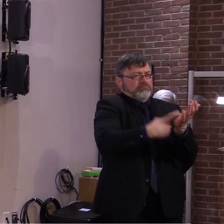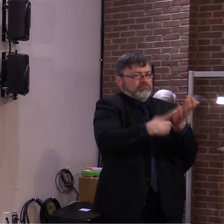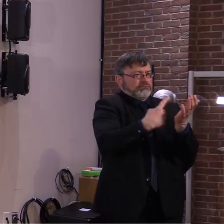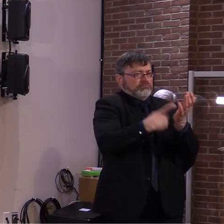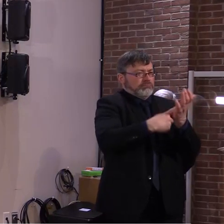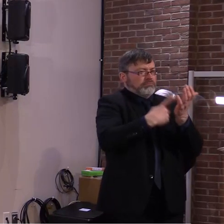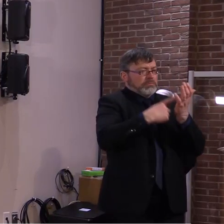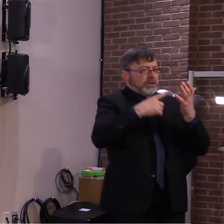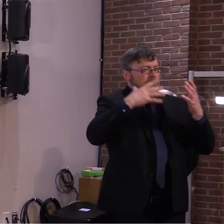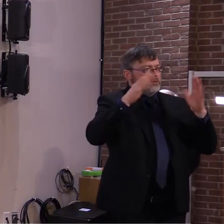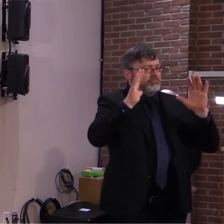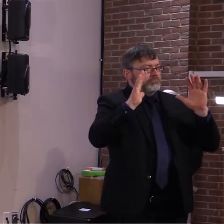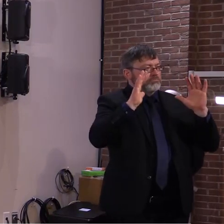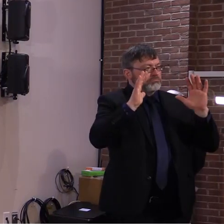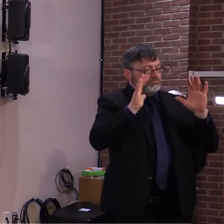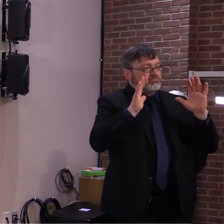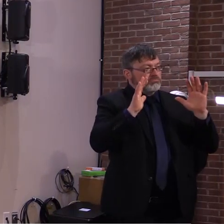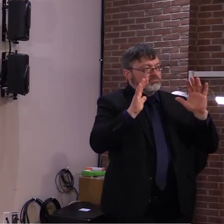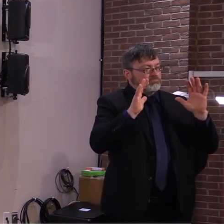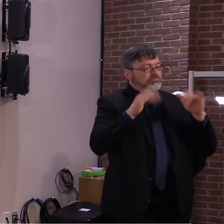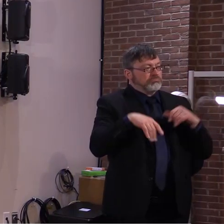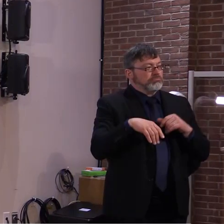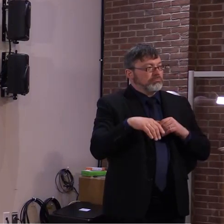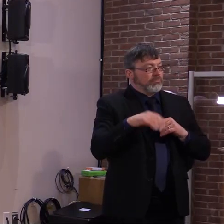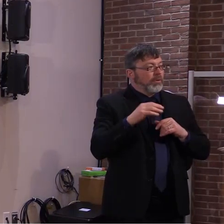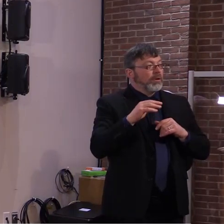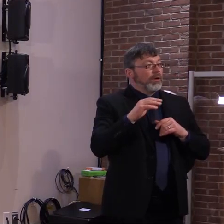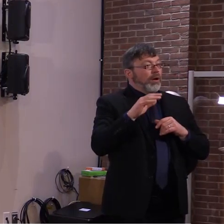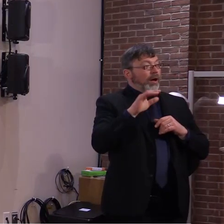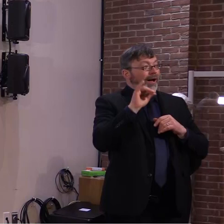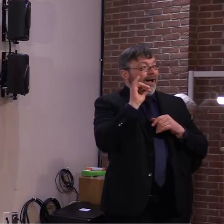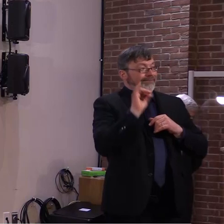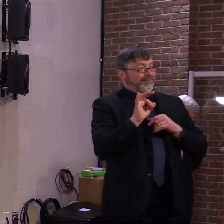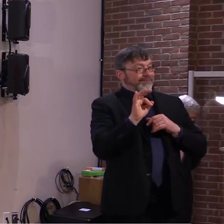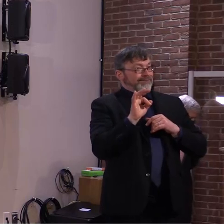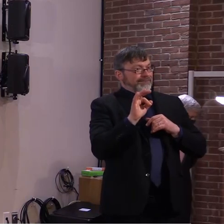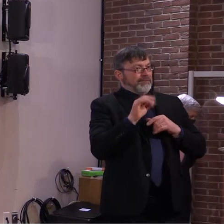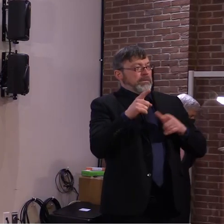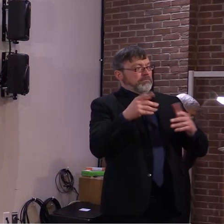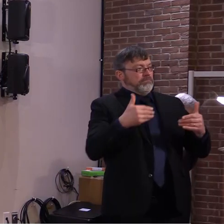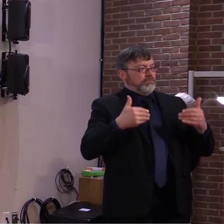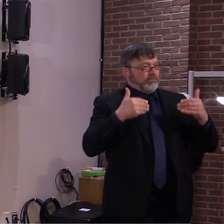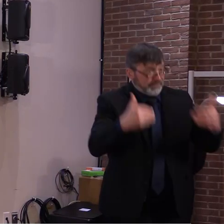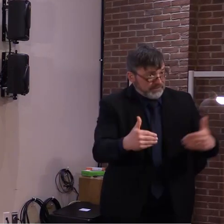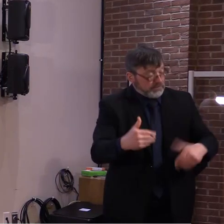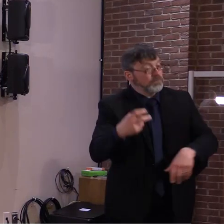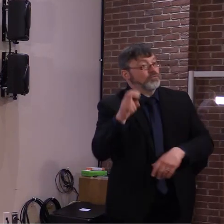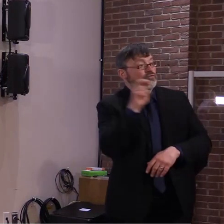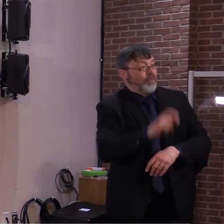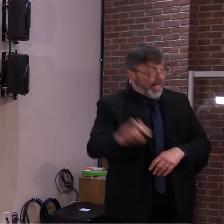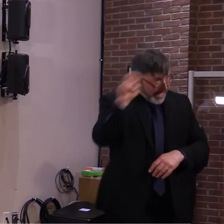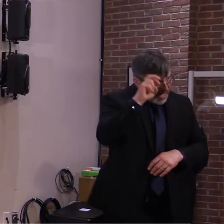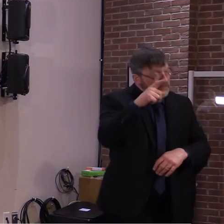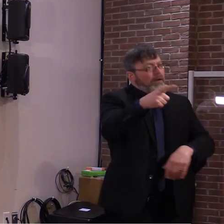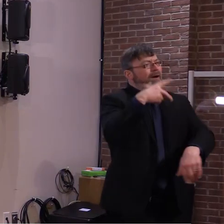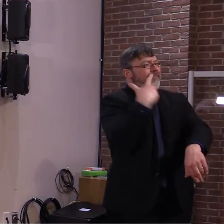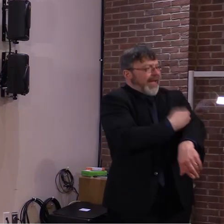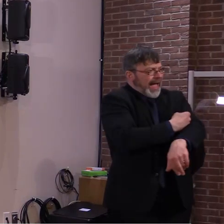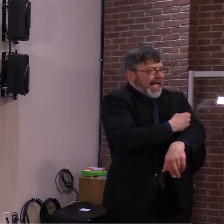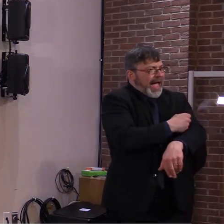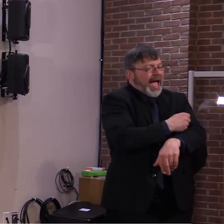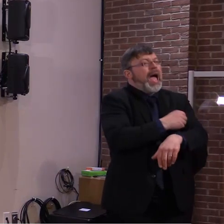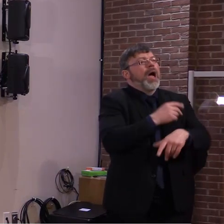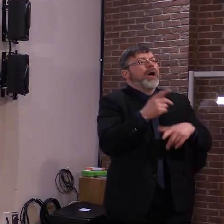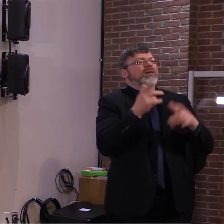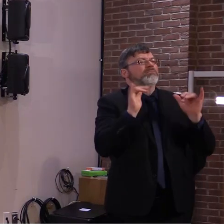tested, whether it's after travel, a possible exposure, a large gathering, or if you have symptoms of